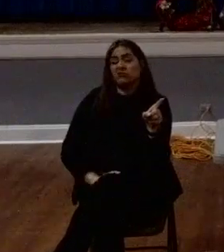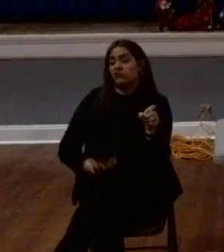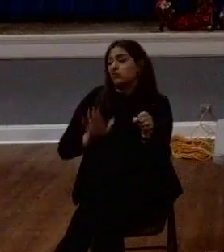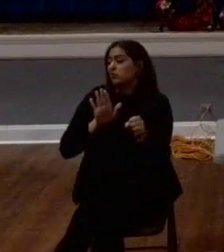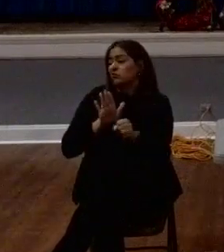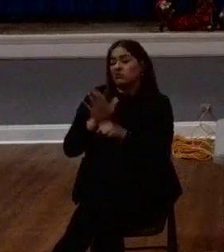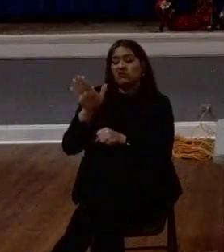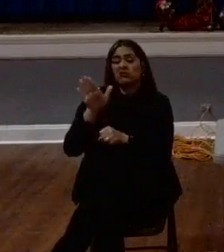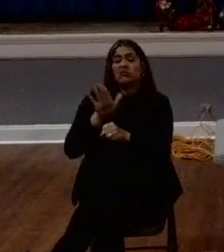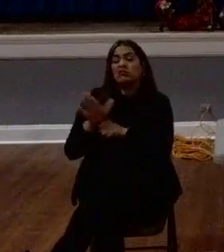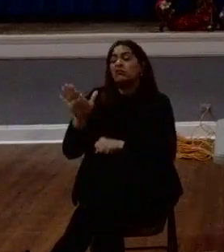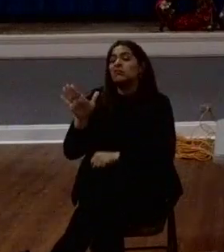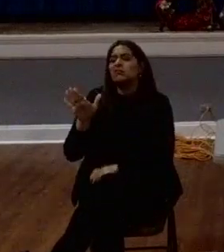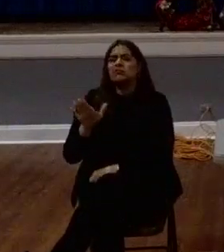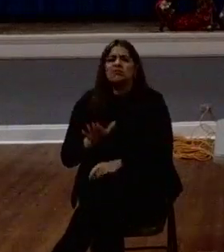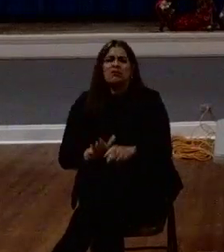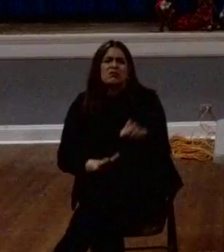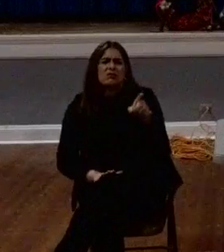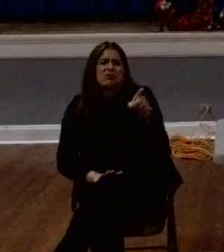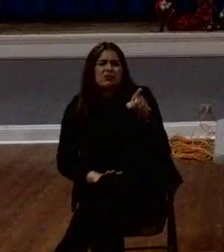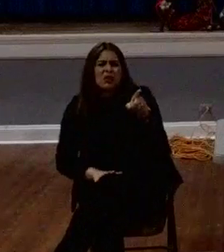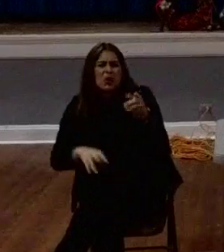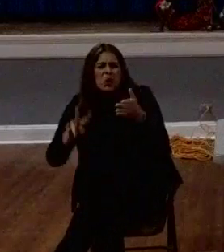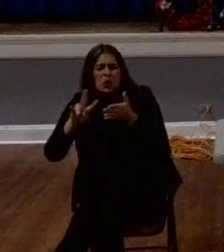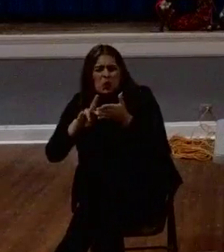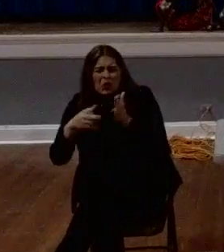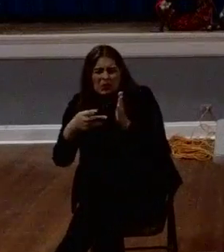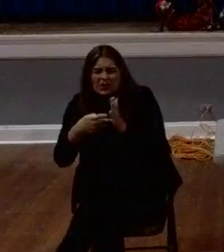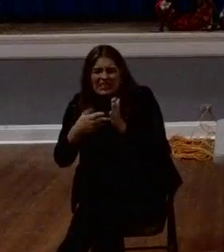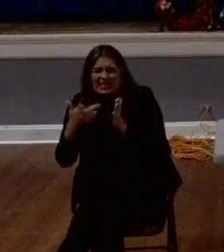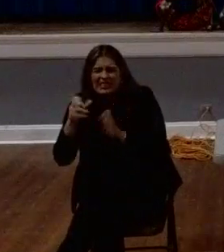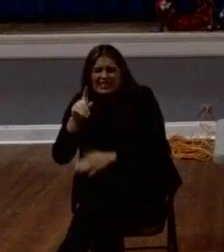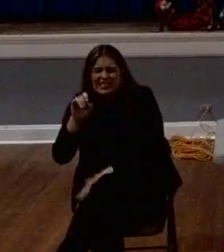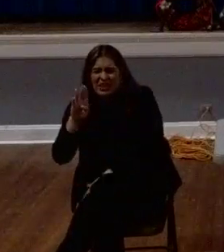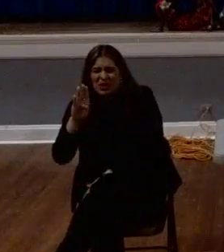Too big. Skate park or become skateboard park?